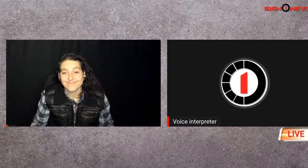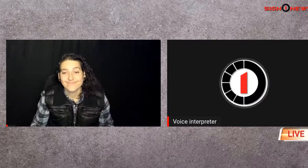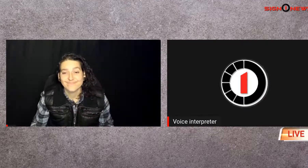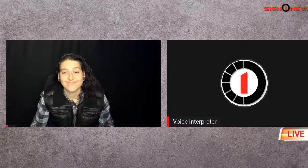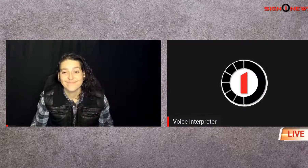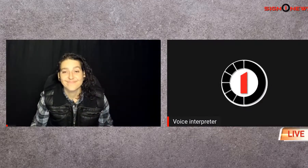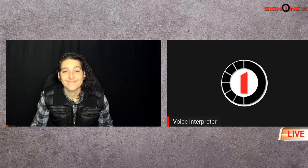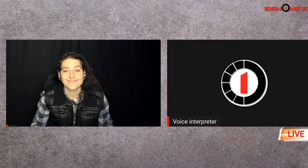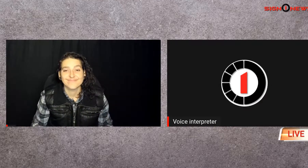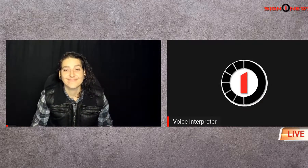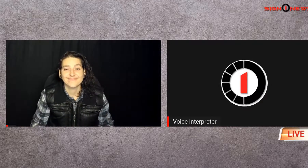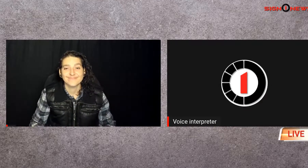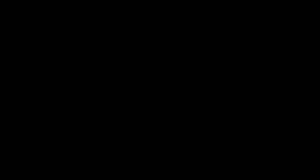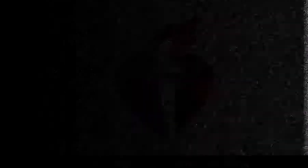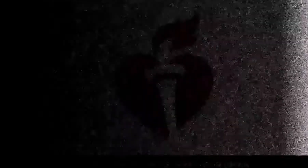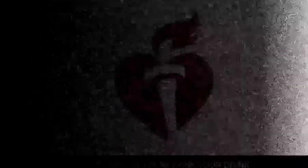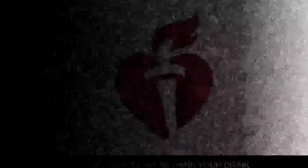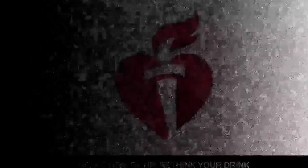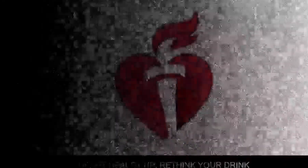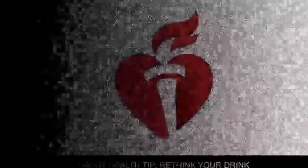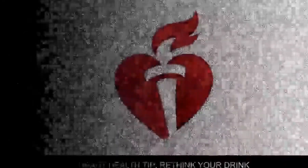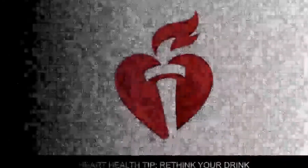Thank you, everyone.